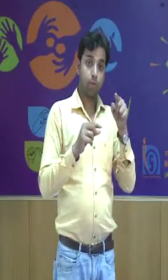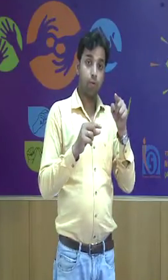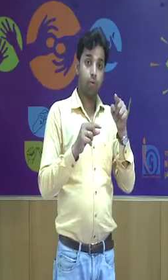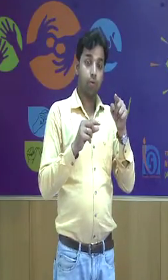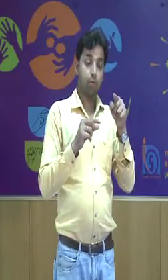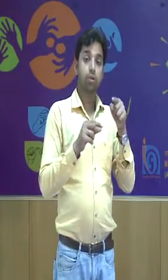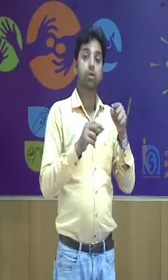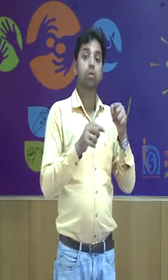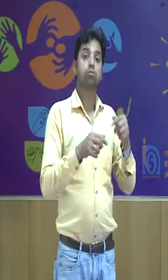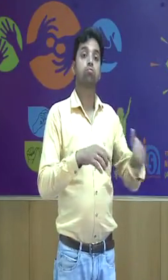patrilineal.